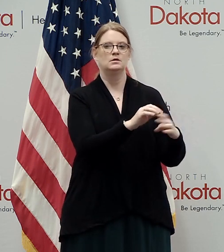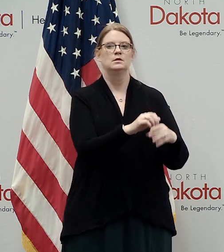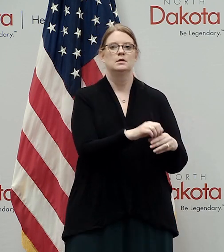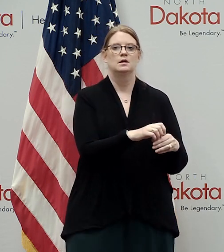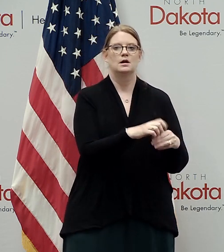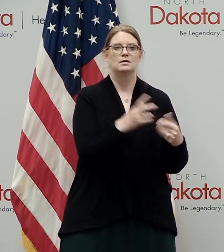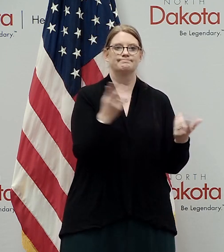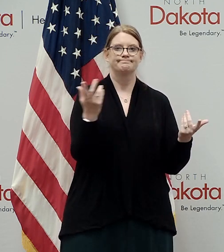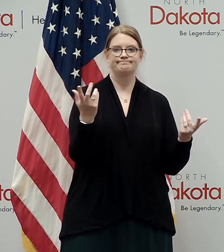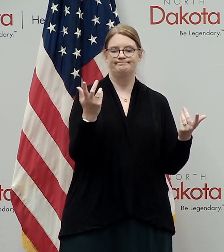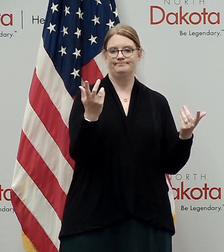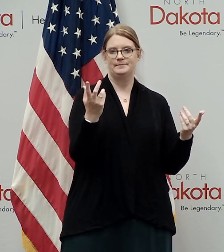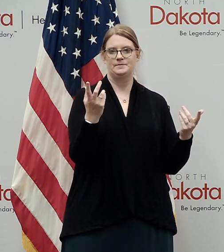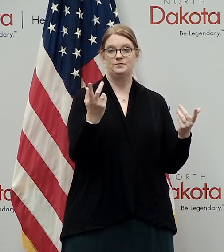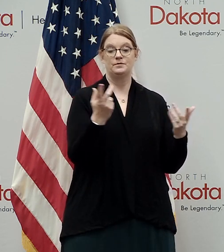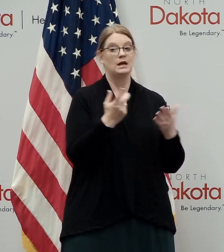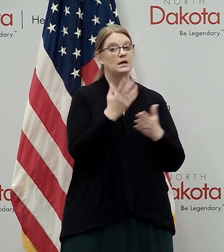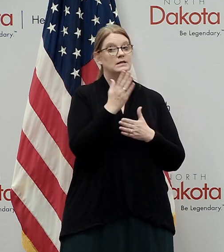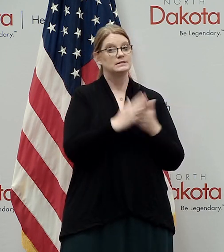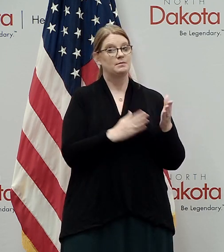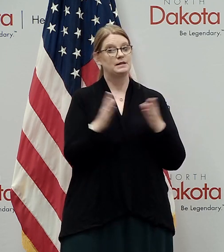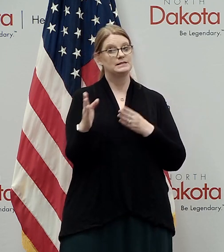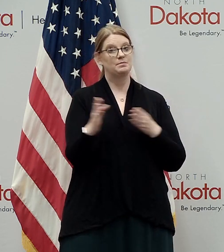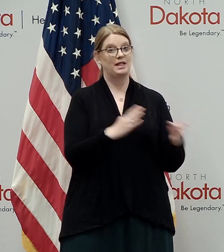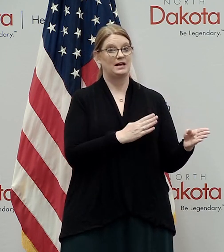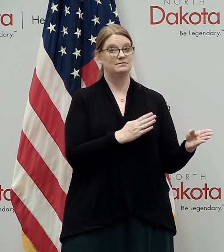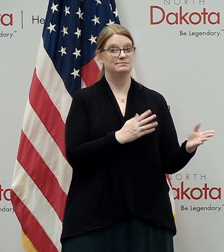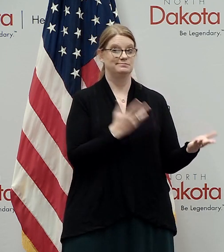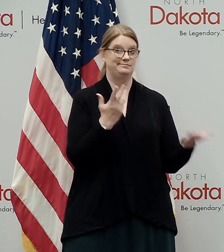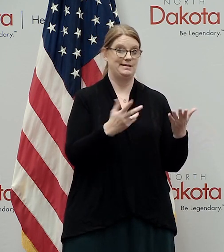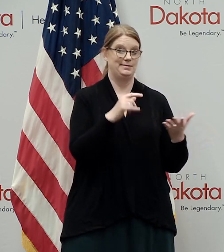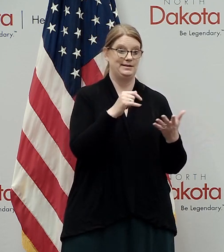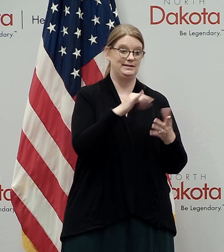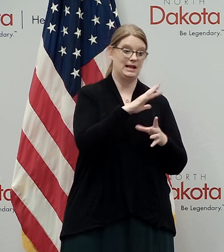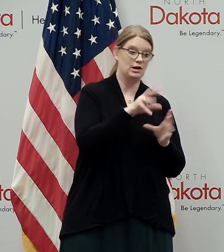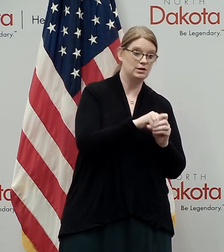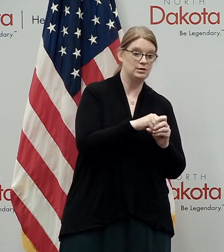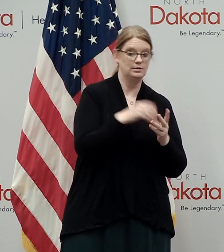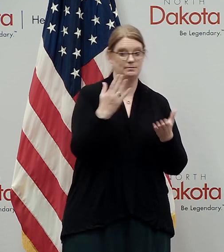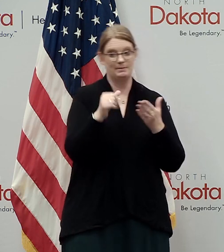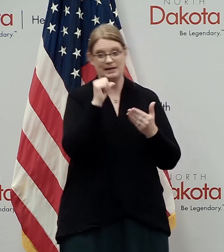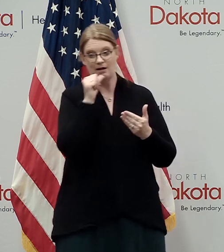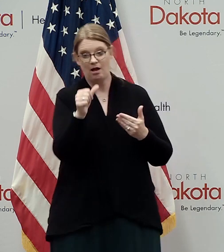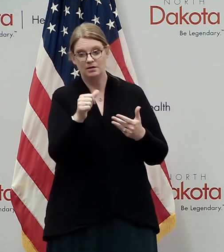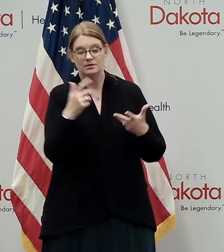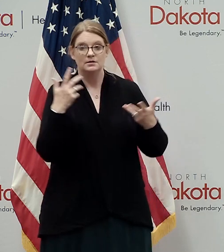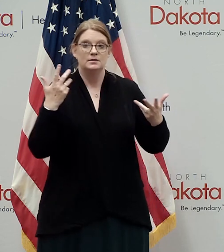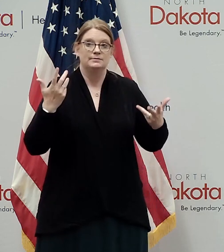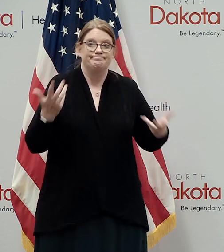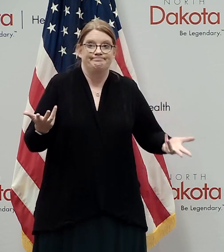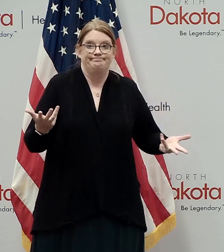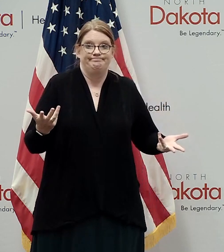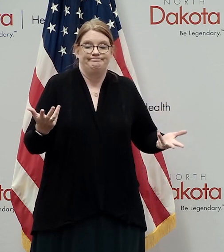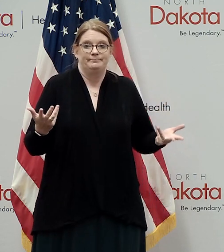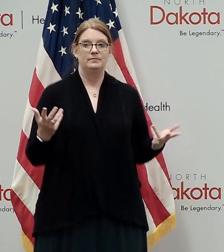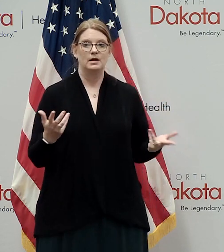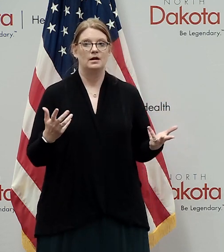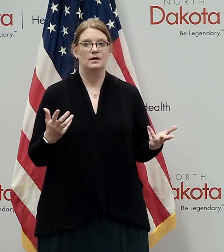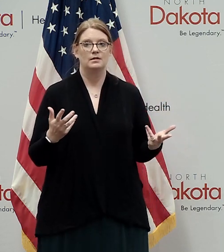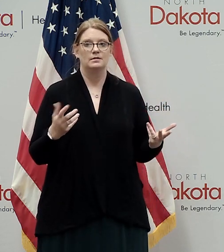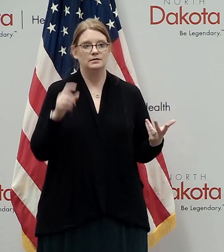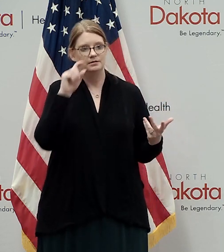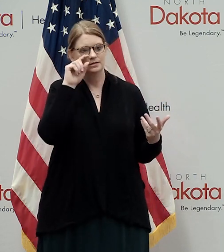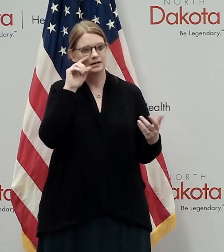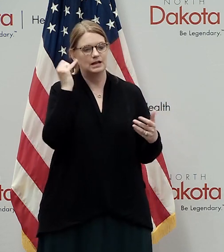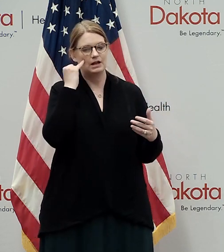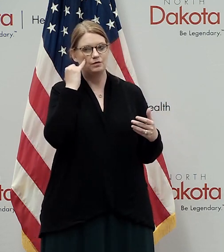because some of these plans may or may not include, depending on what happens if we've got to have less